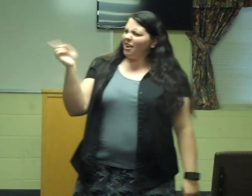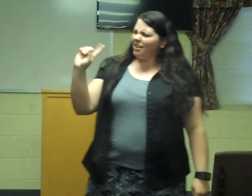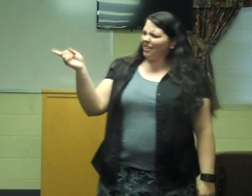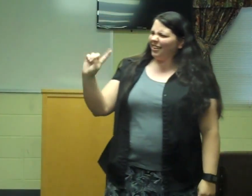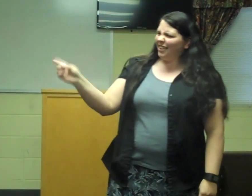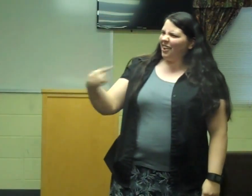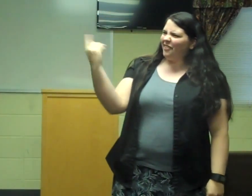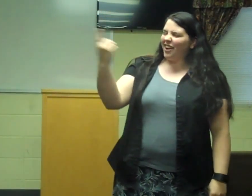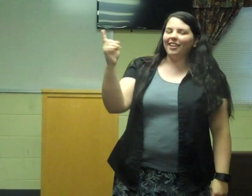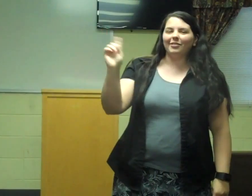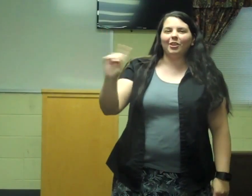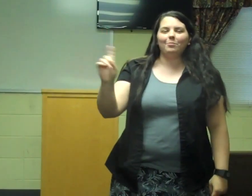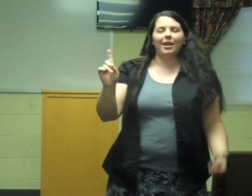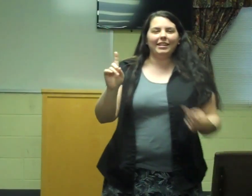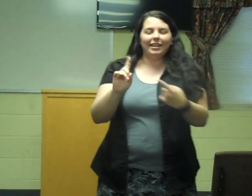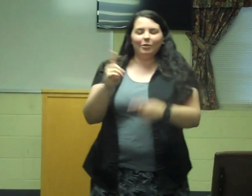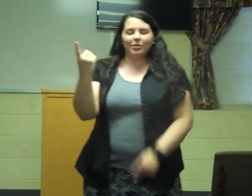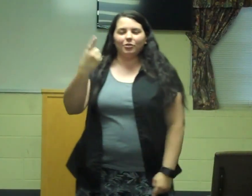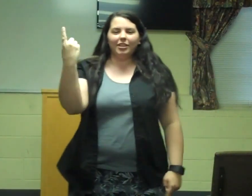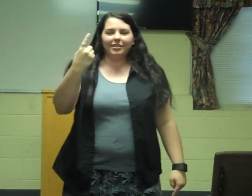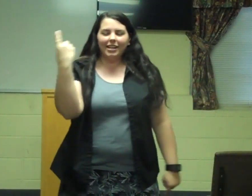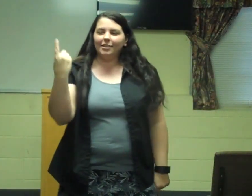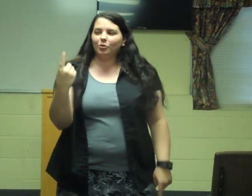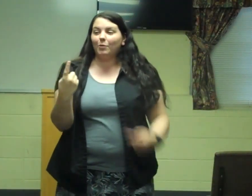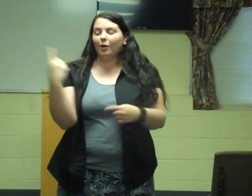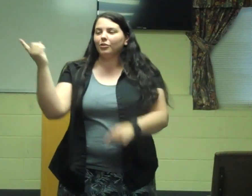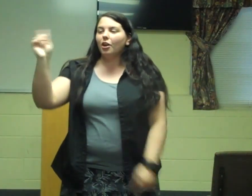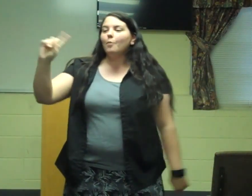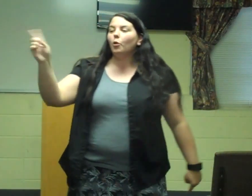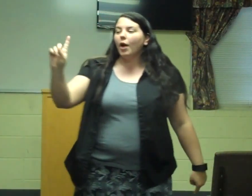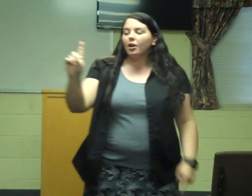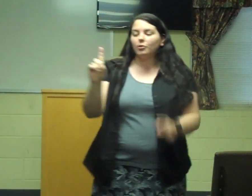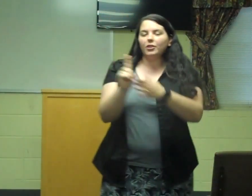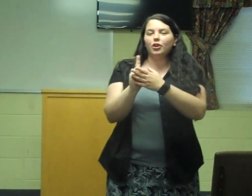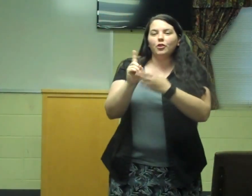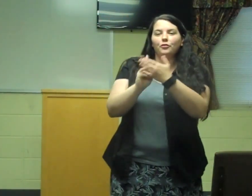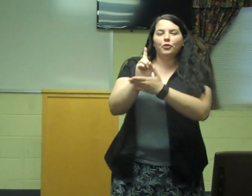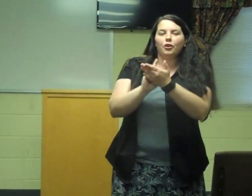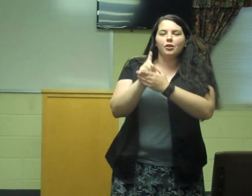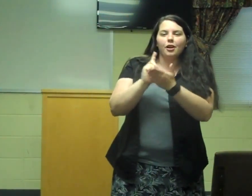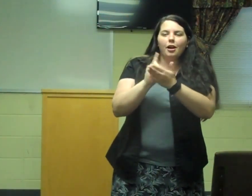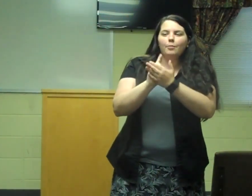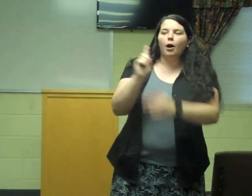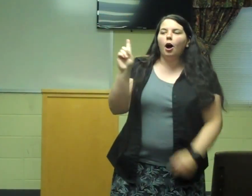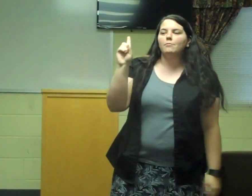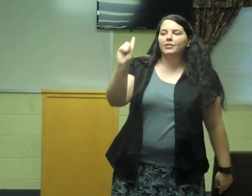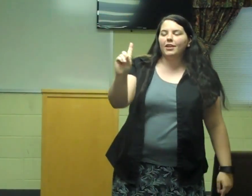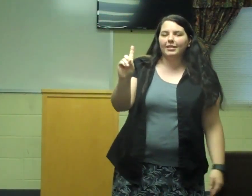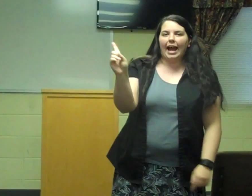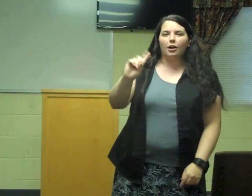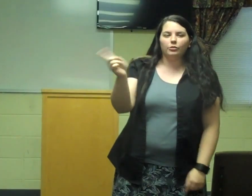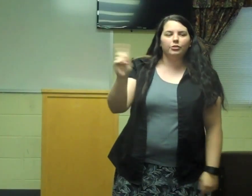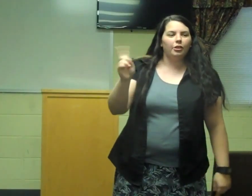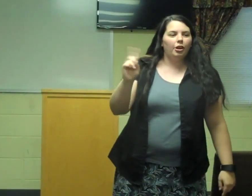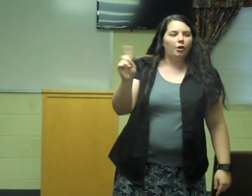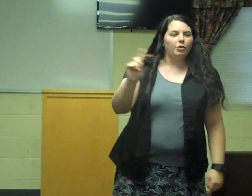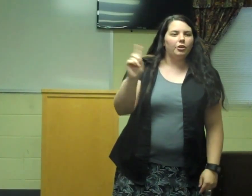where? Where? No, but it was actually D, so it's backwards. But where? So make sure your palm is facing out when you do